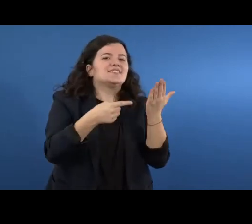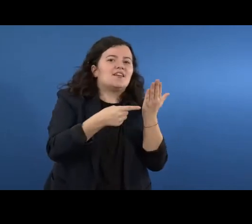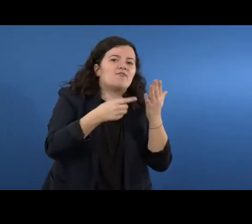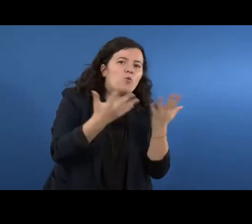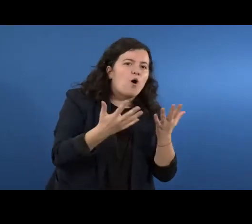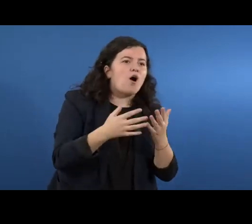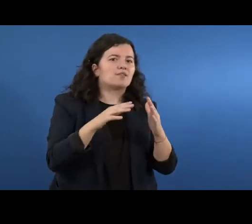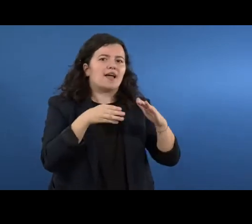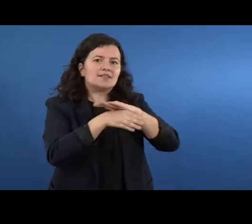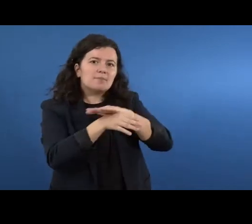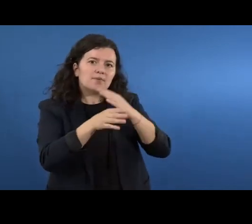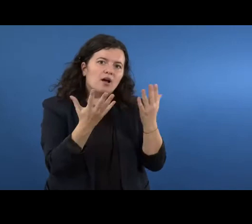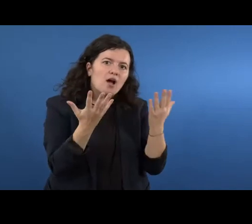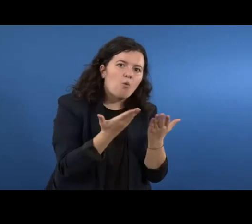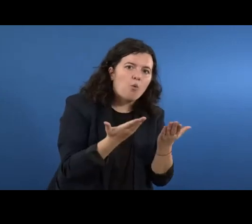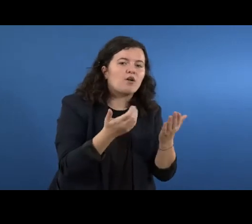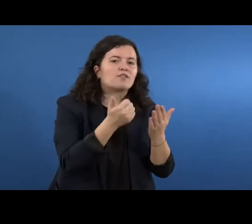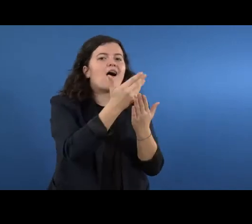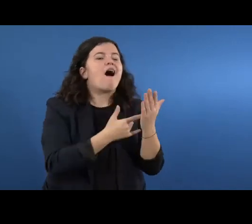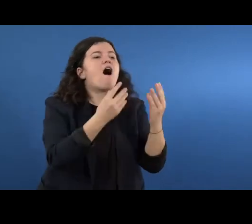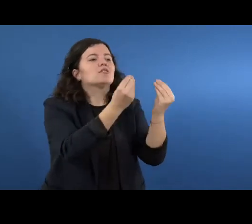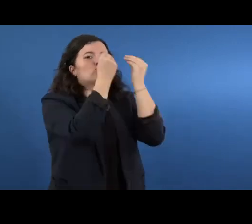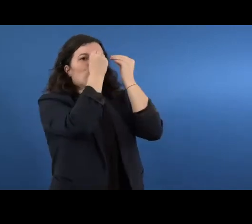journey in any of the needs that they would have.